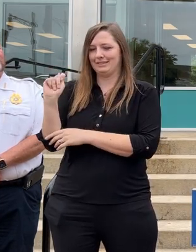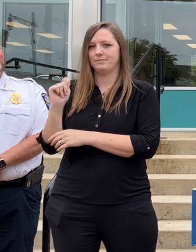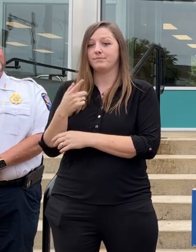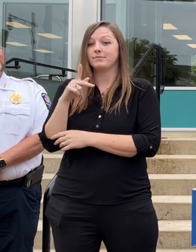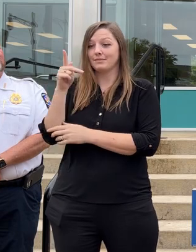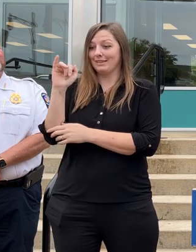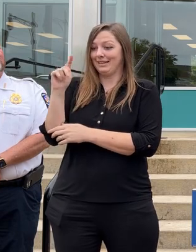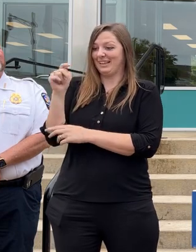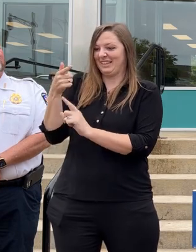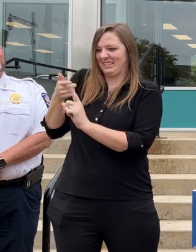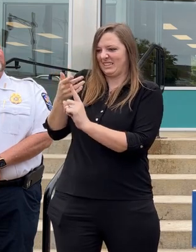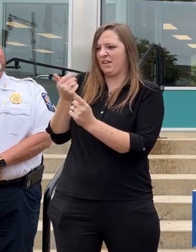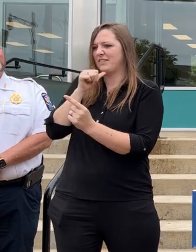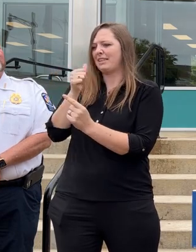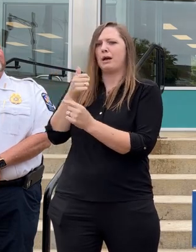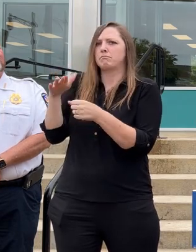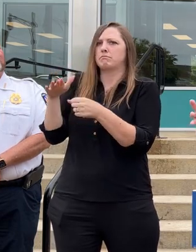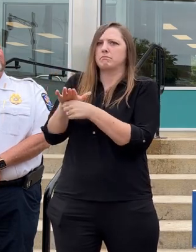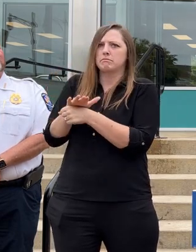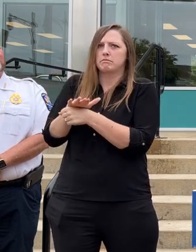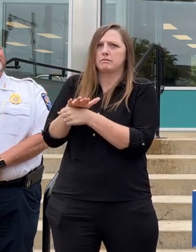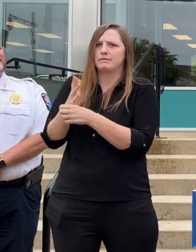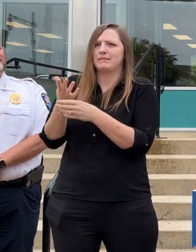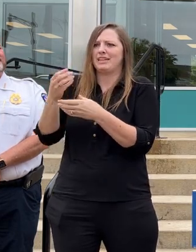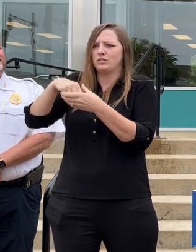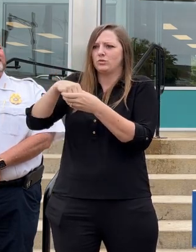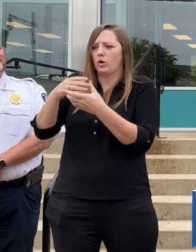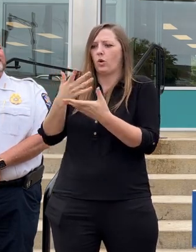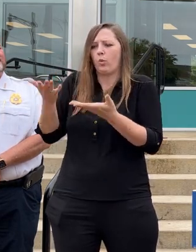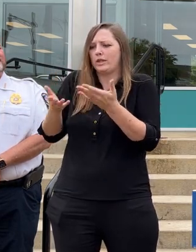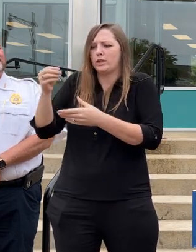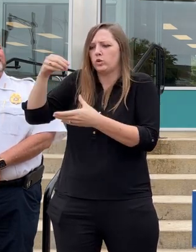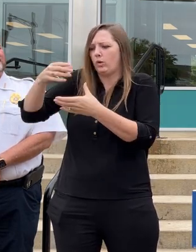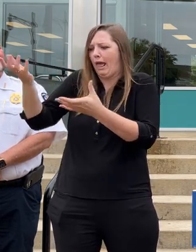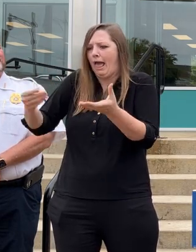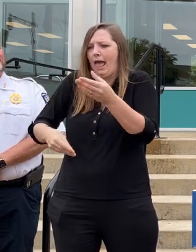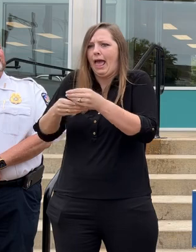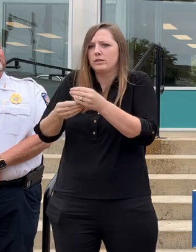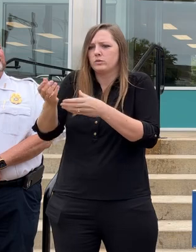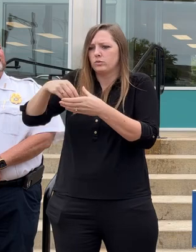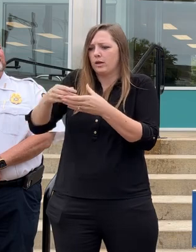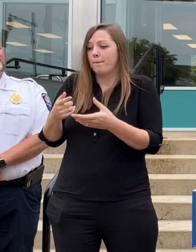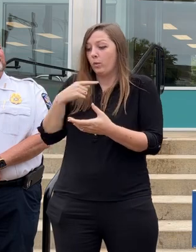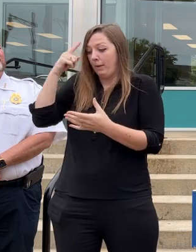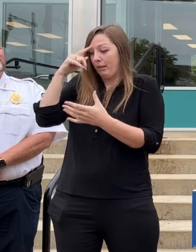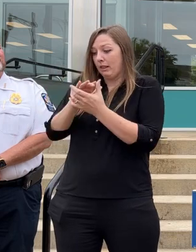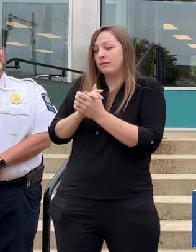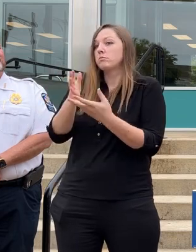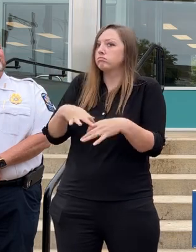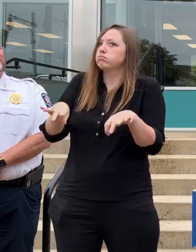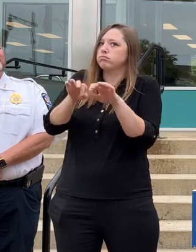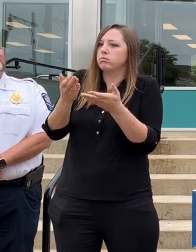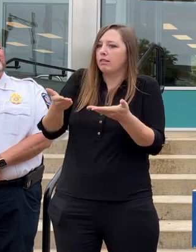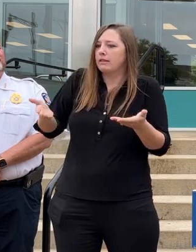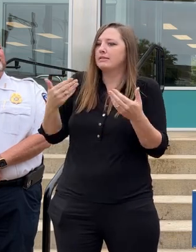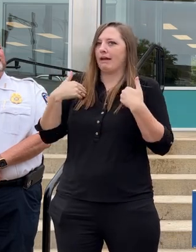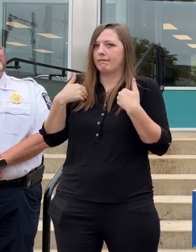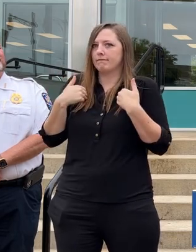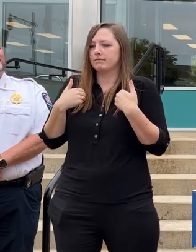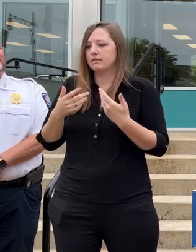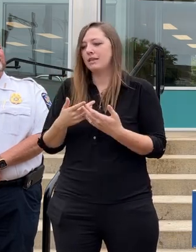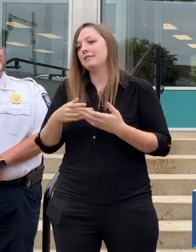kits are not totally inclusive of what you could put in them, but they are what we believe are some of the most important items that you need to have